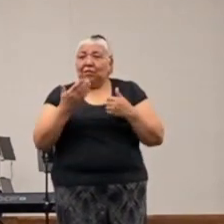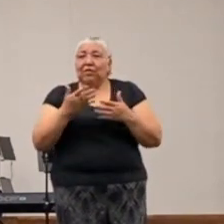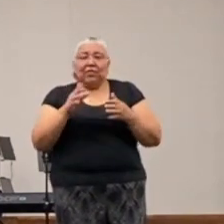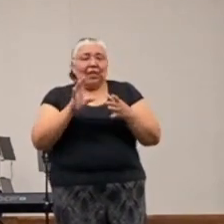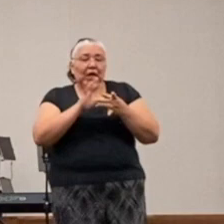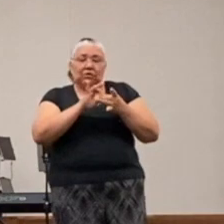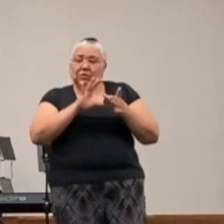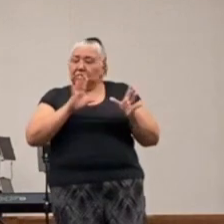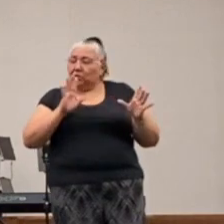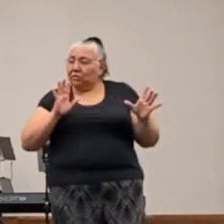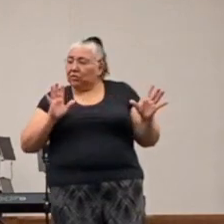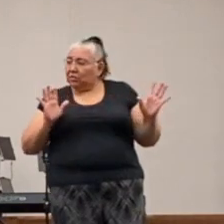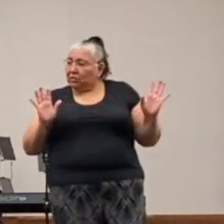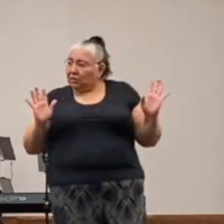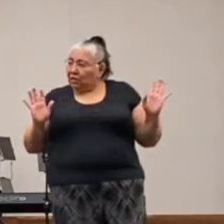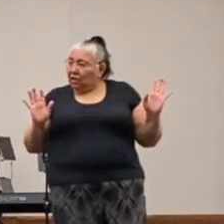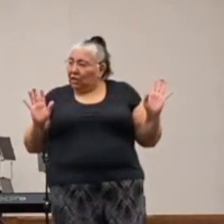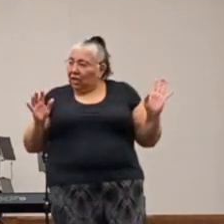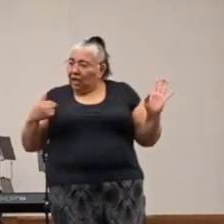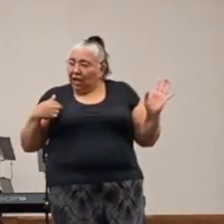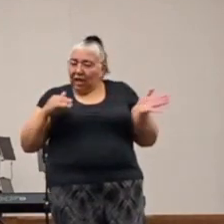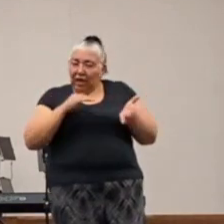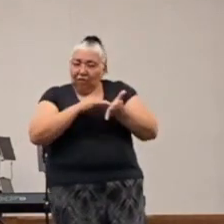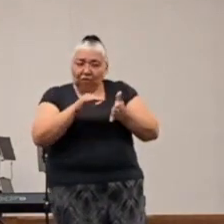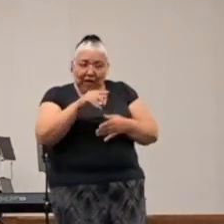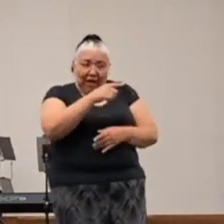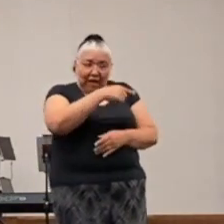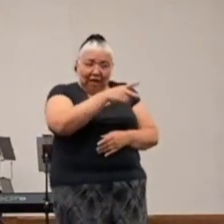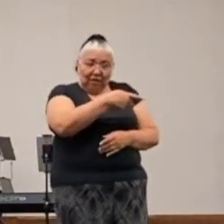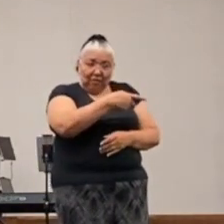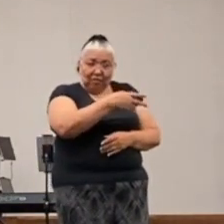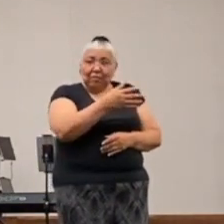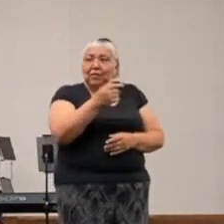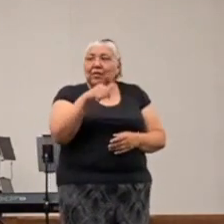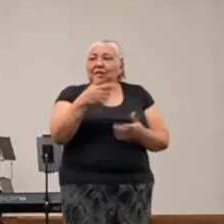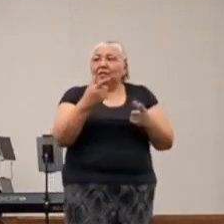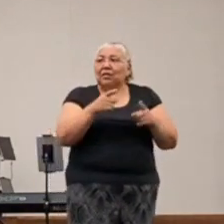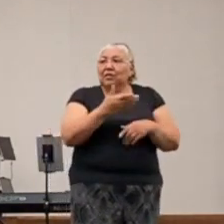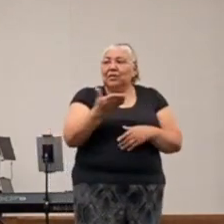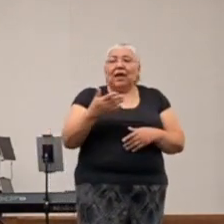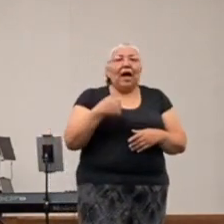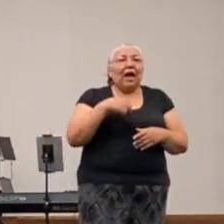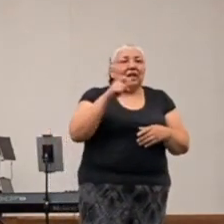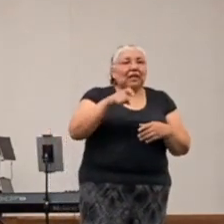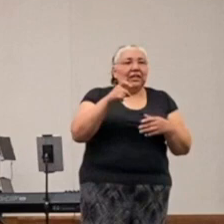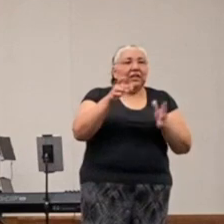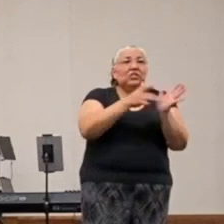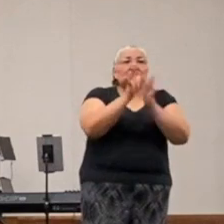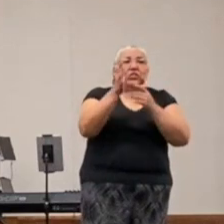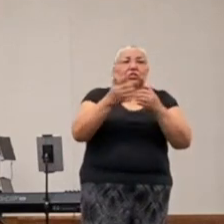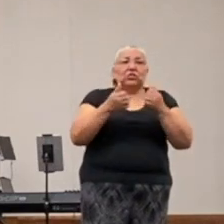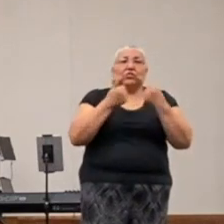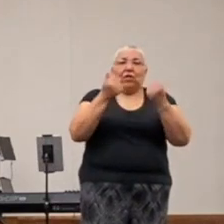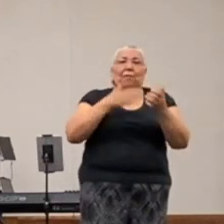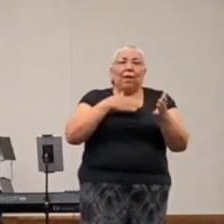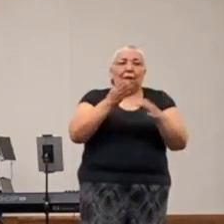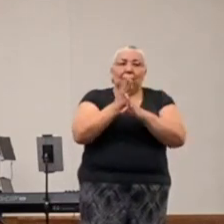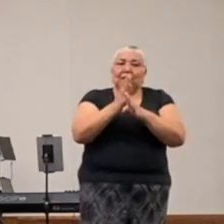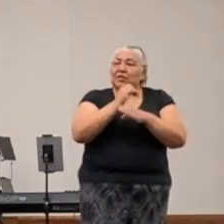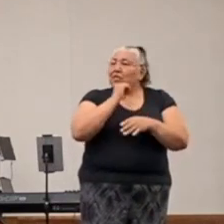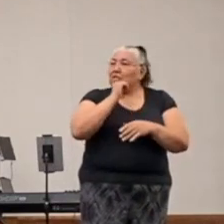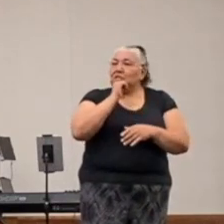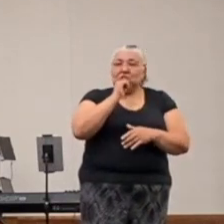go. And I forgave them. Because here's the thing. I needed Jesus to drive my bus, not them. That's